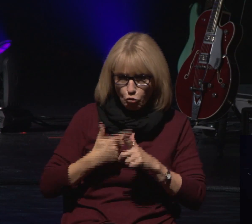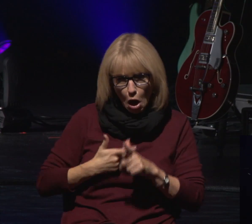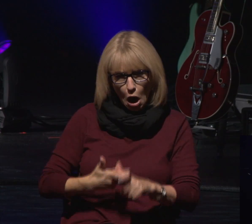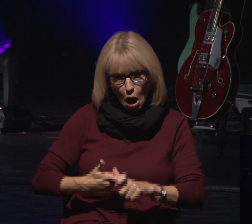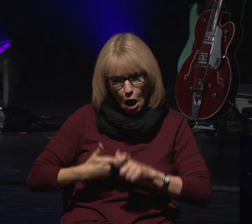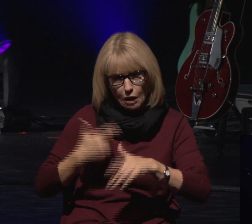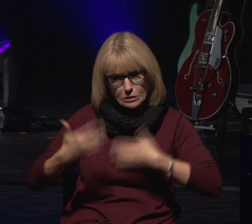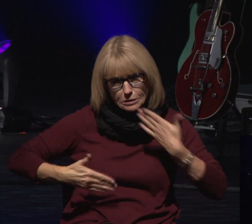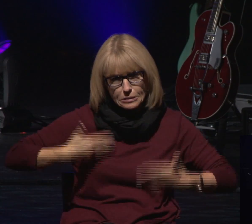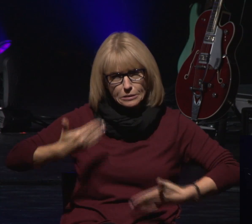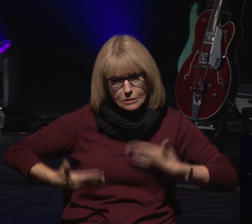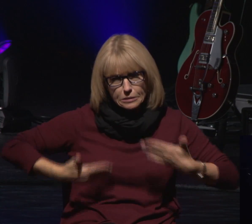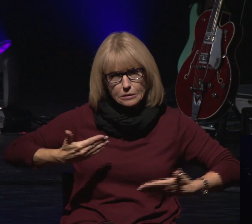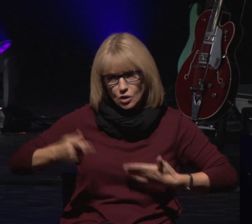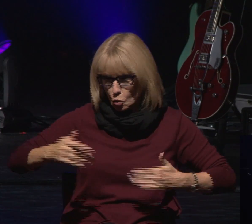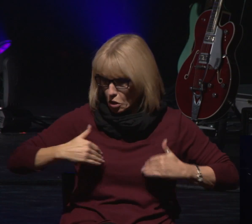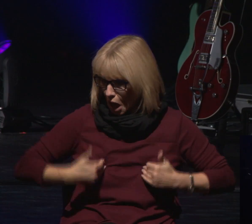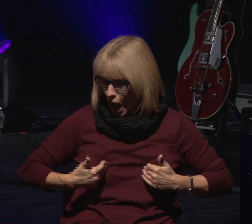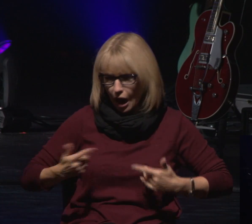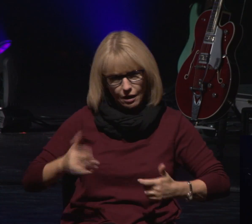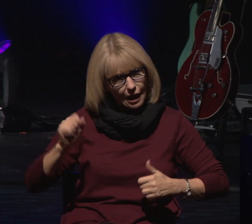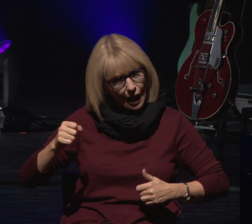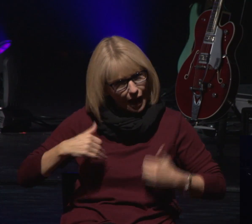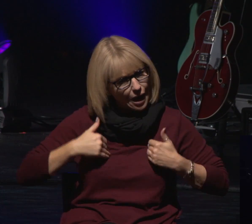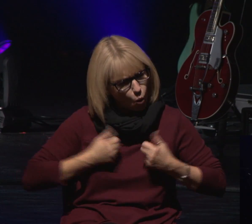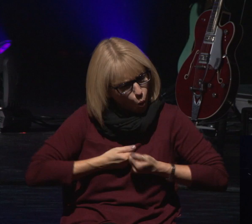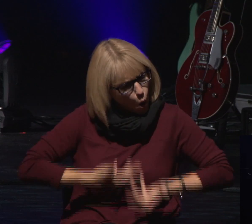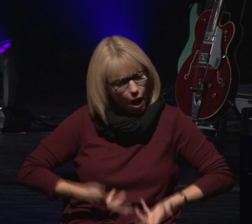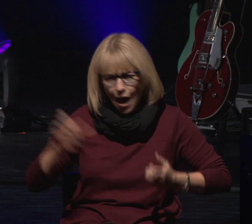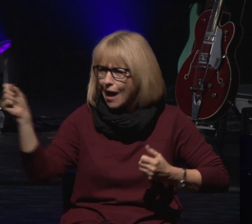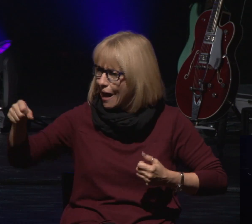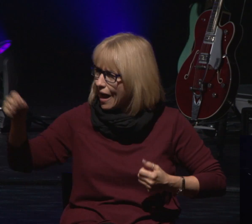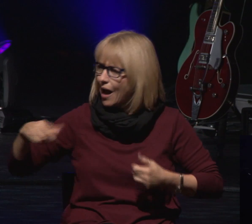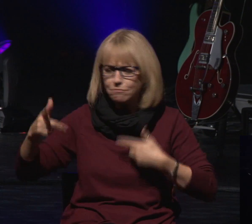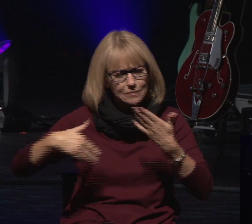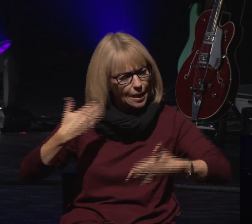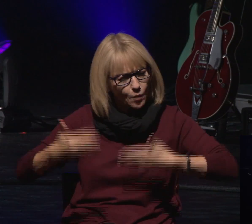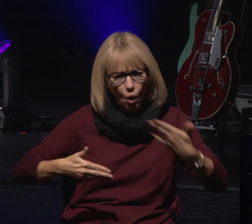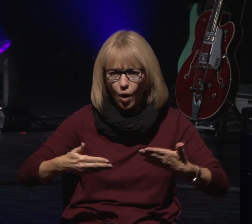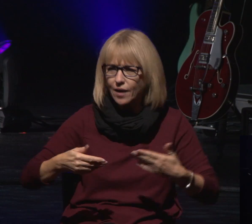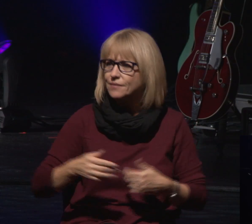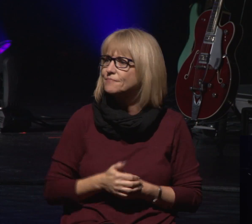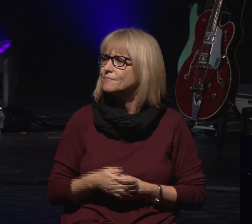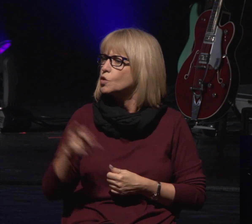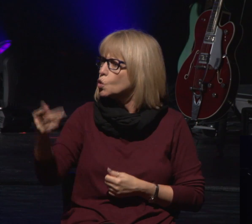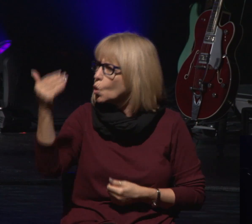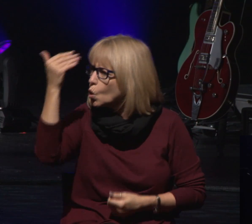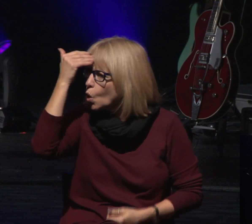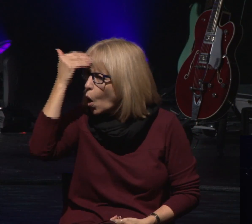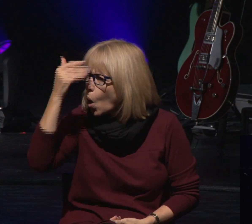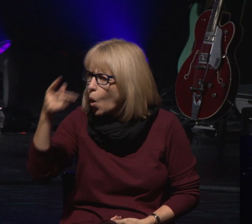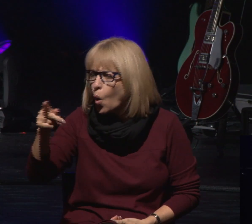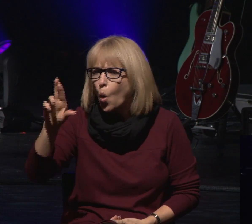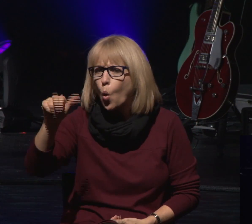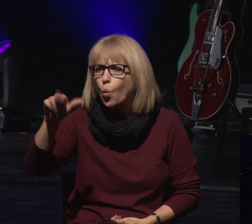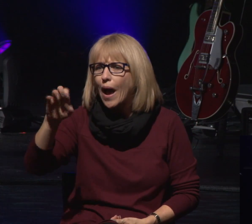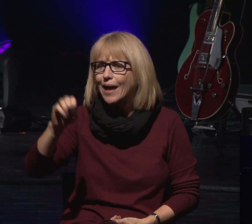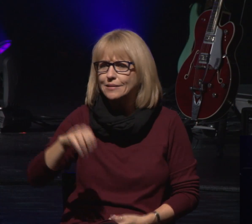out, but you're going to keep on going. And I love the illustration of running the relay race. You get this